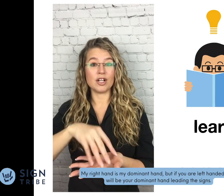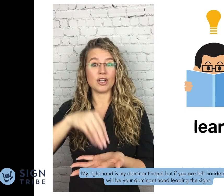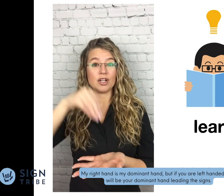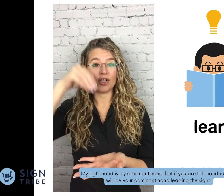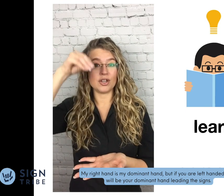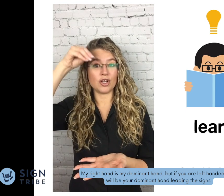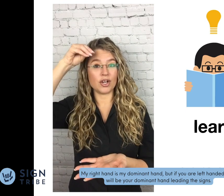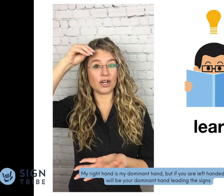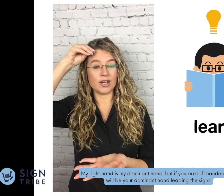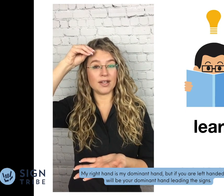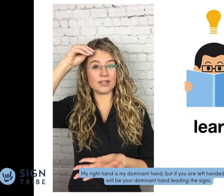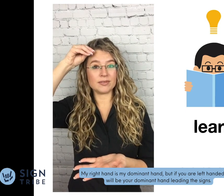Learn.